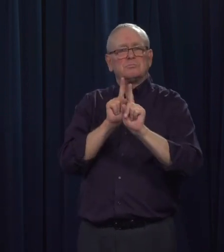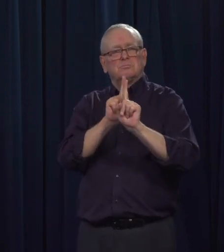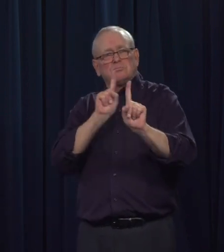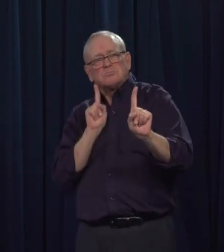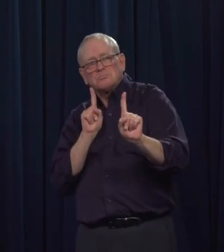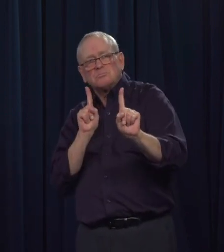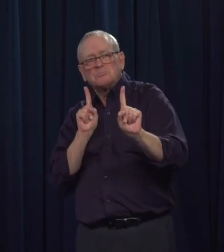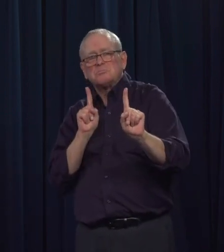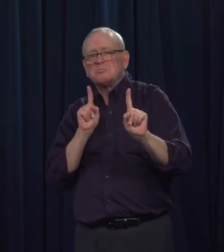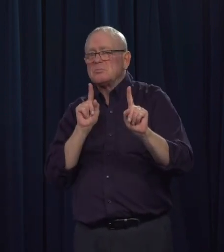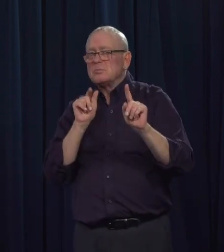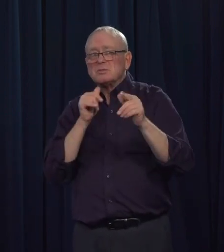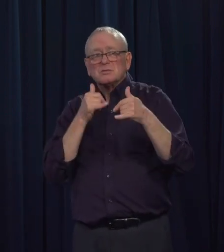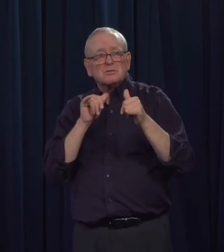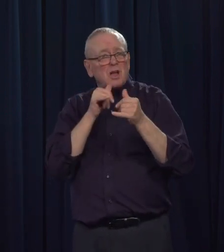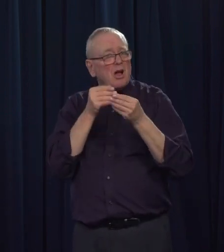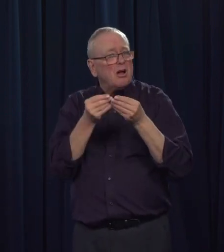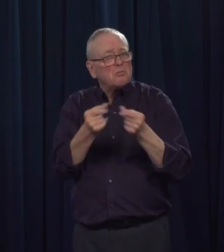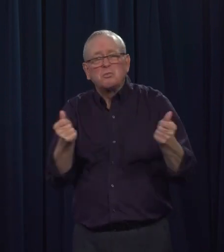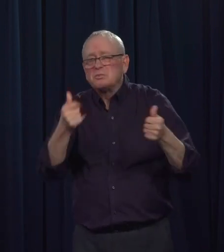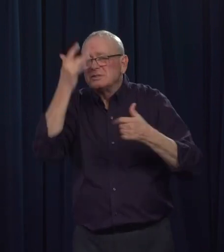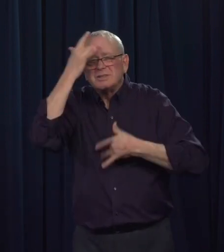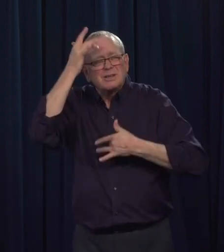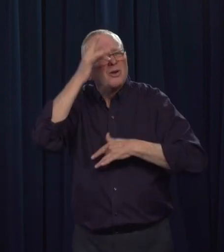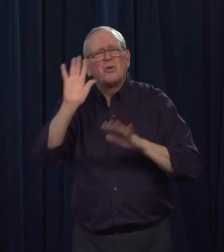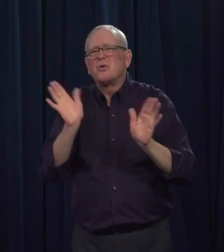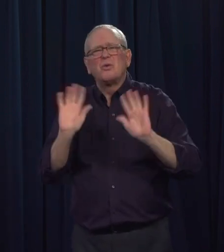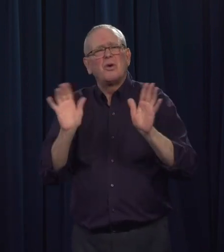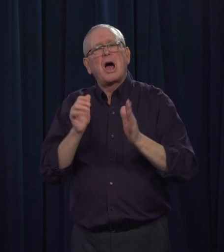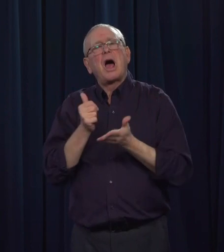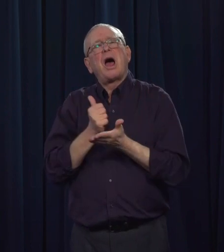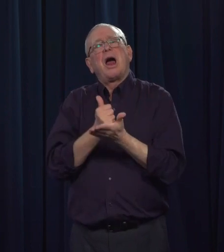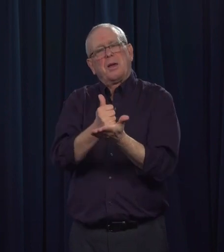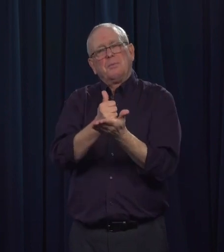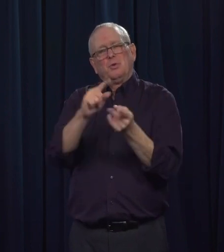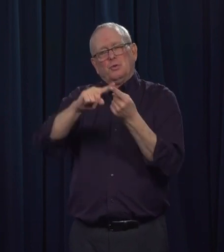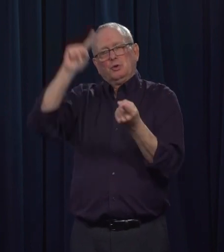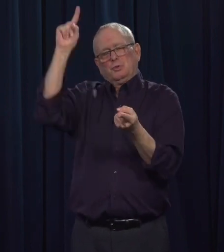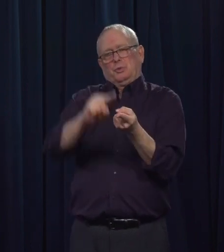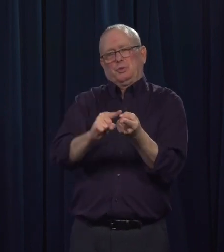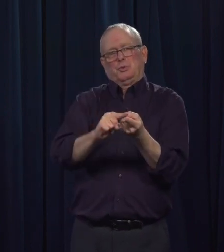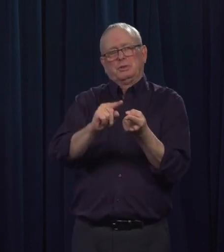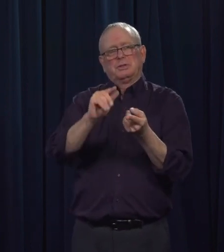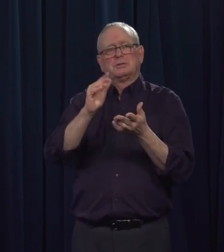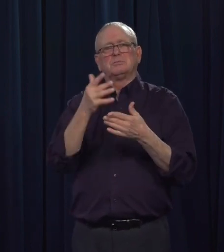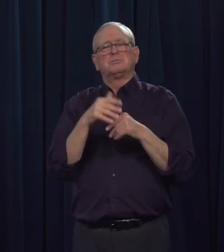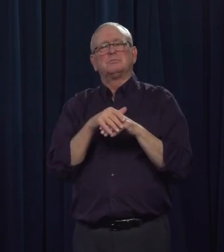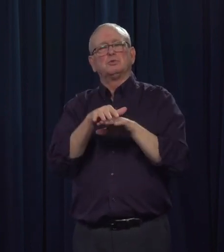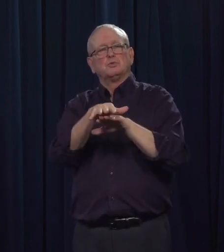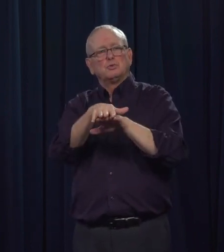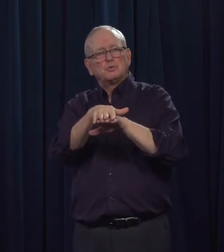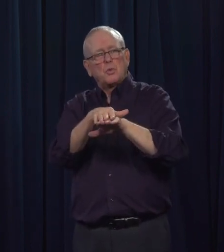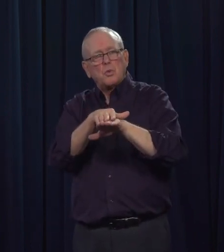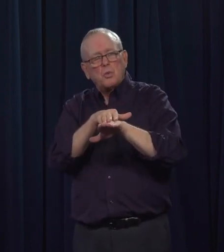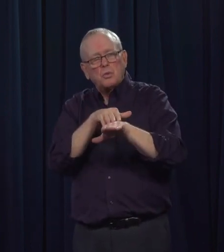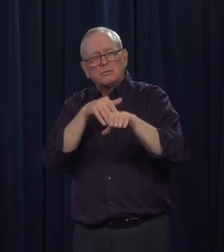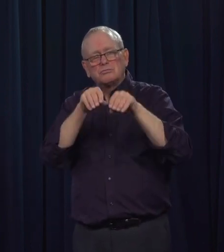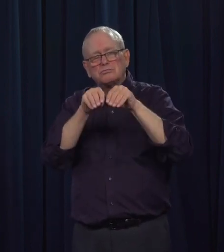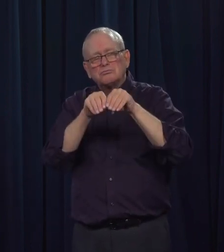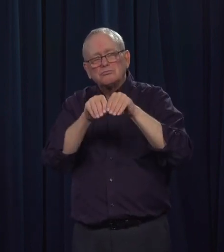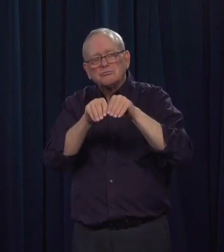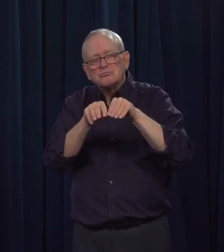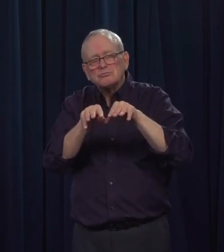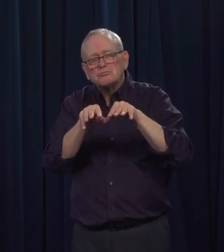down the other side. So it may actually sort of push out the spread of the disease further as that curve is flattened.